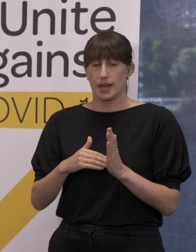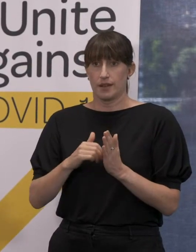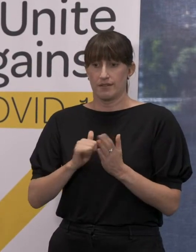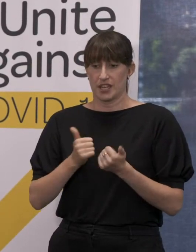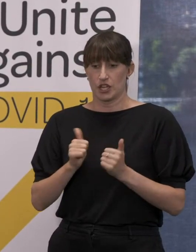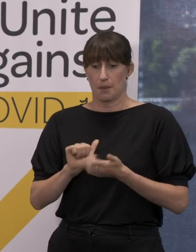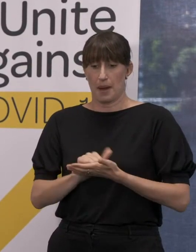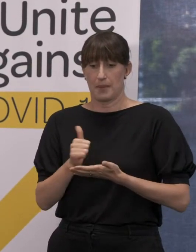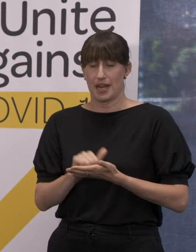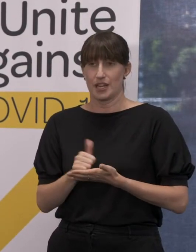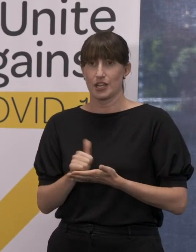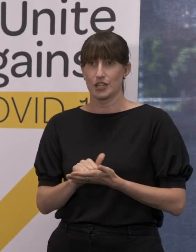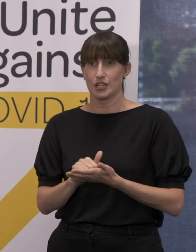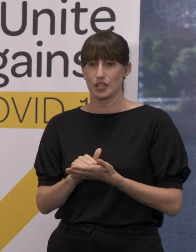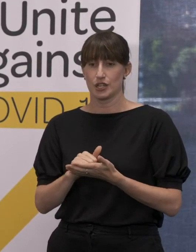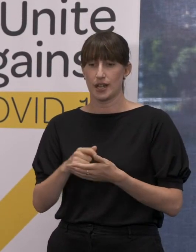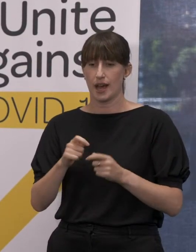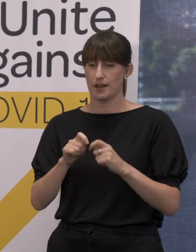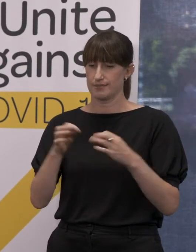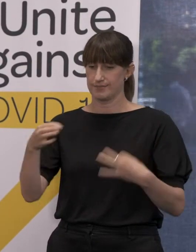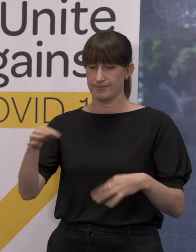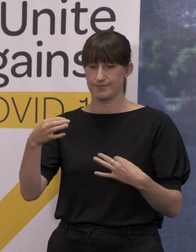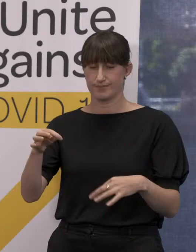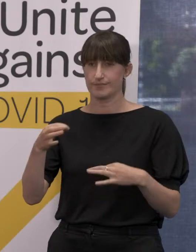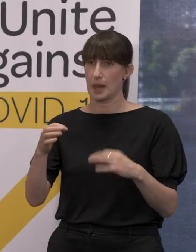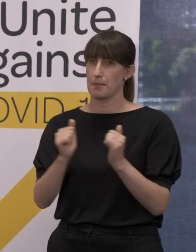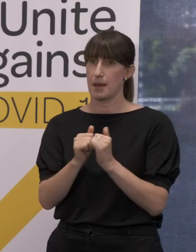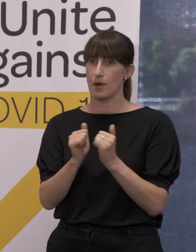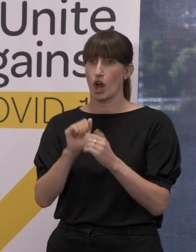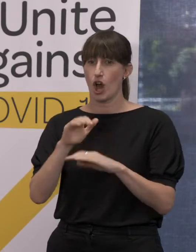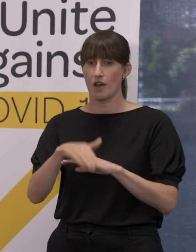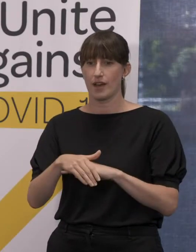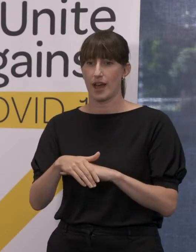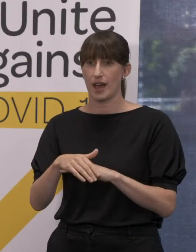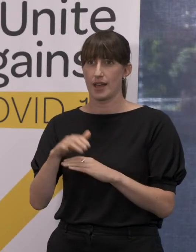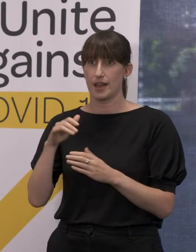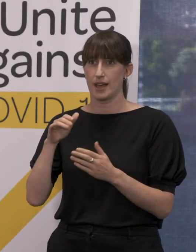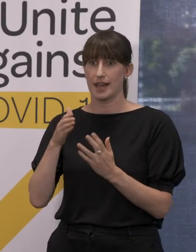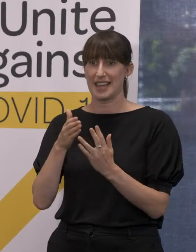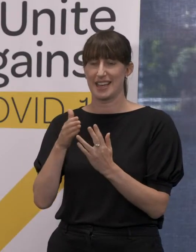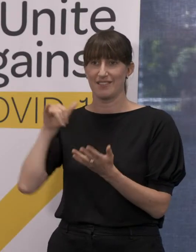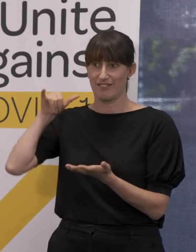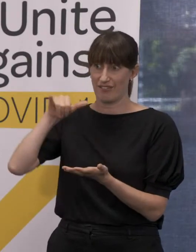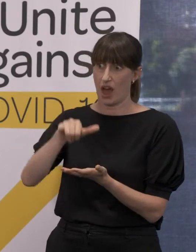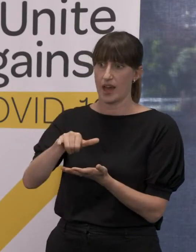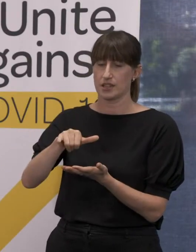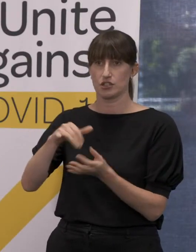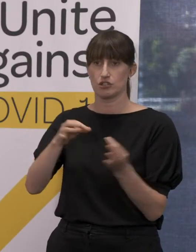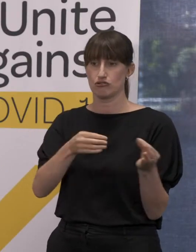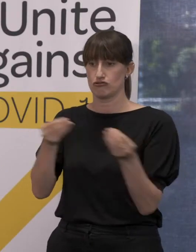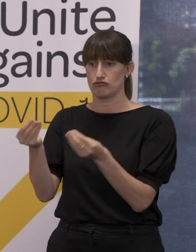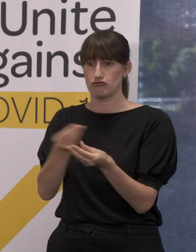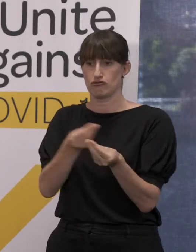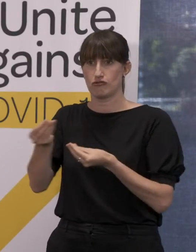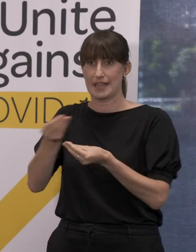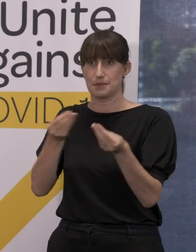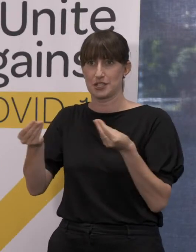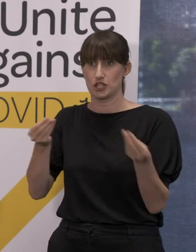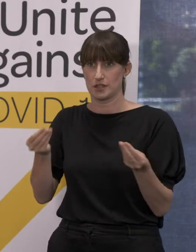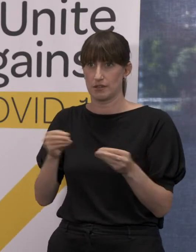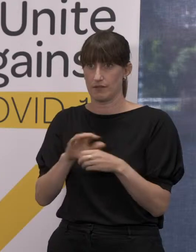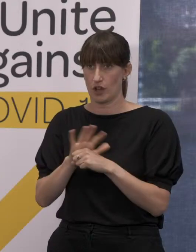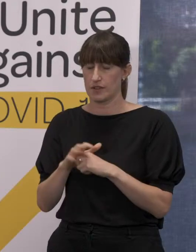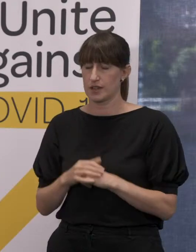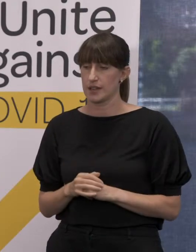on proven in-flight transmission, so it's something that happens. The increased risk to our border workforce with just such a high number of cases,